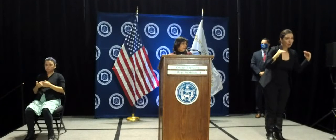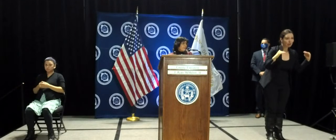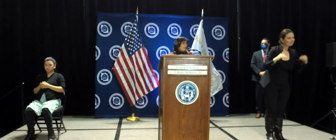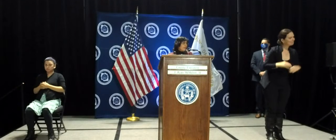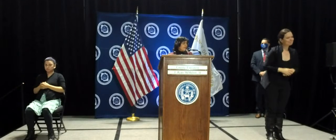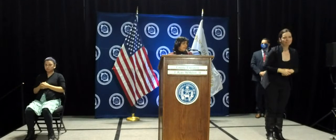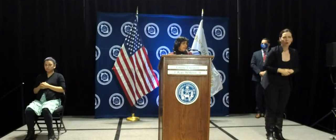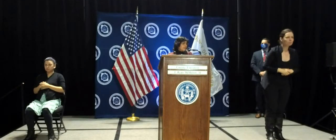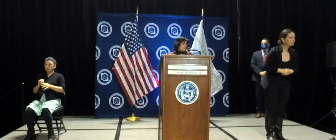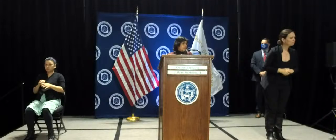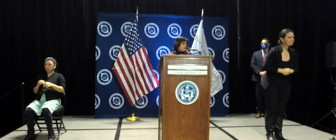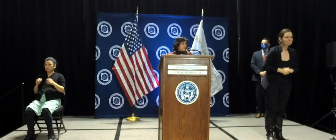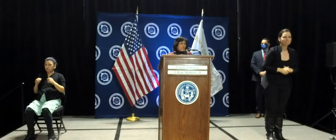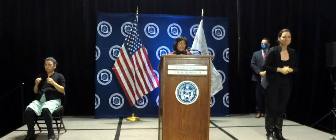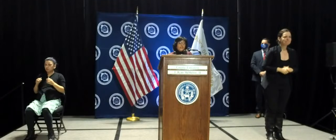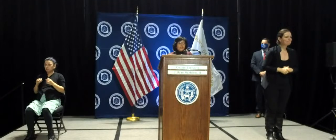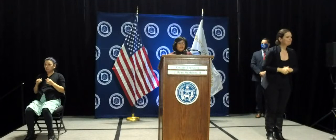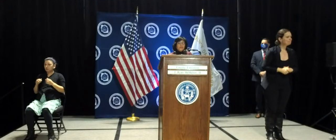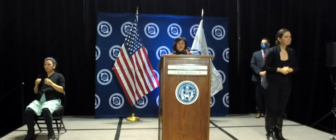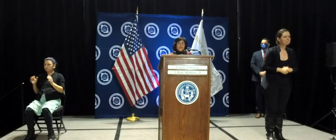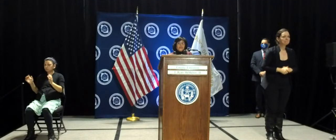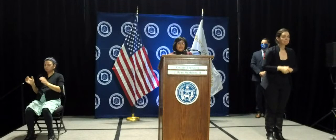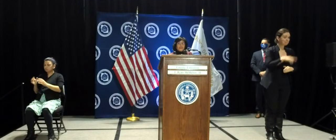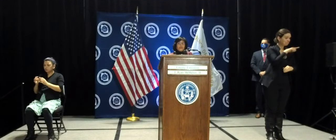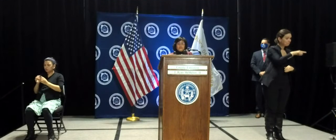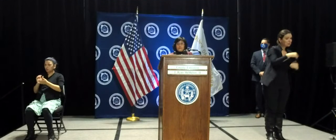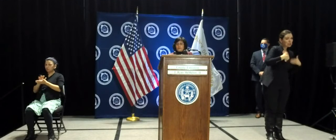loss, and they have to tell their